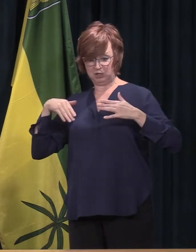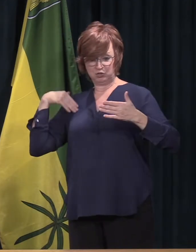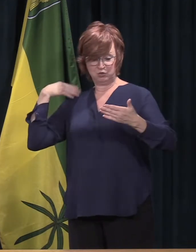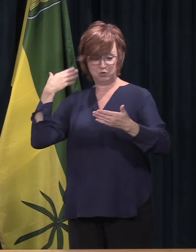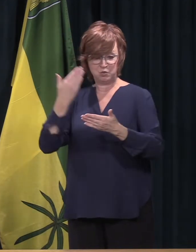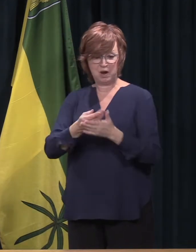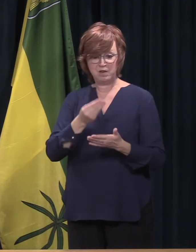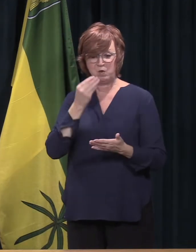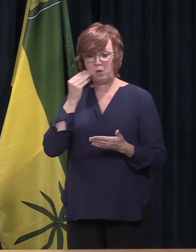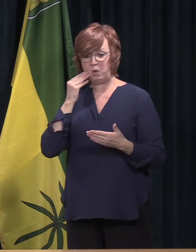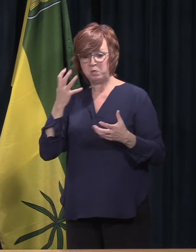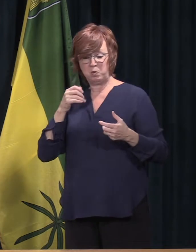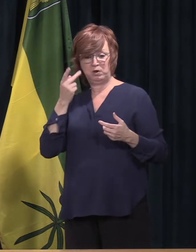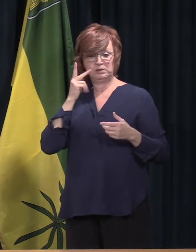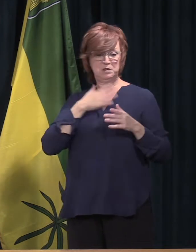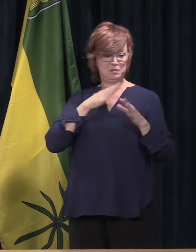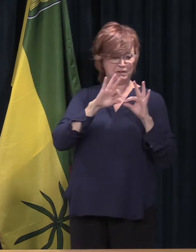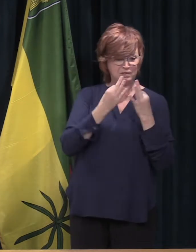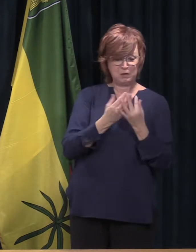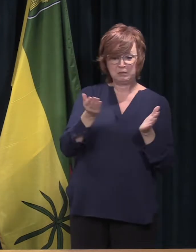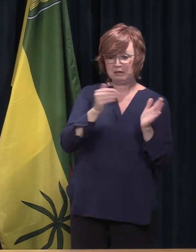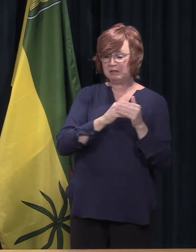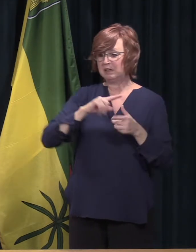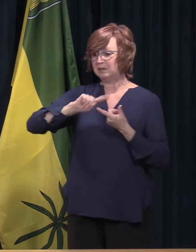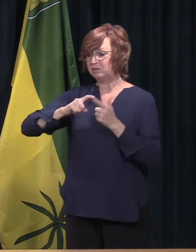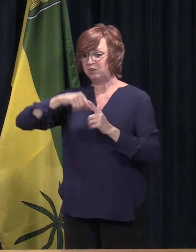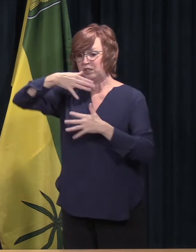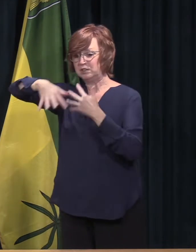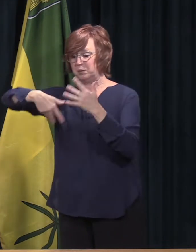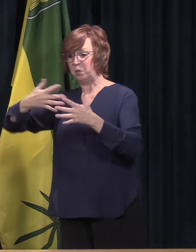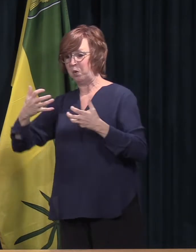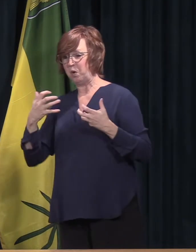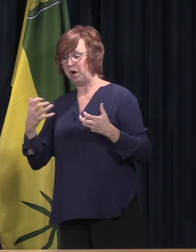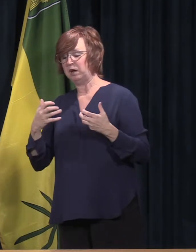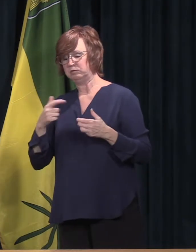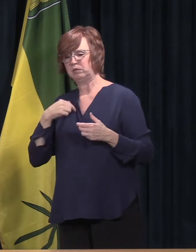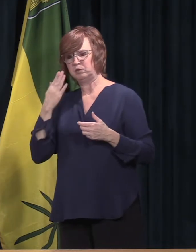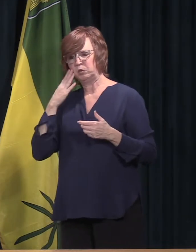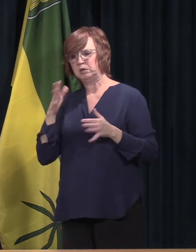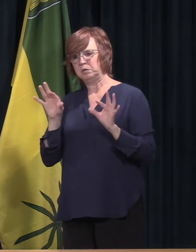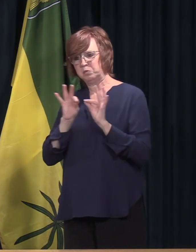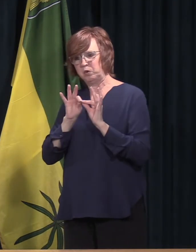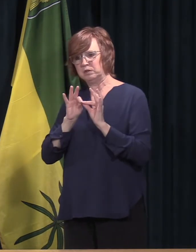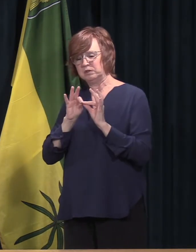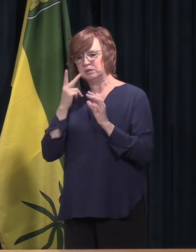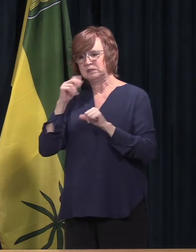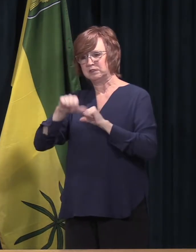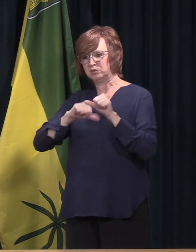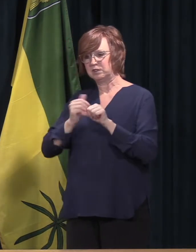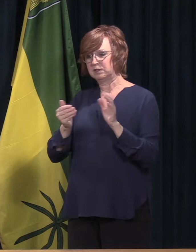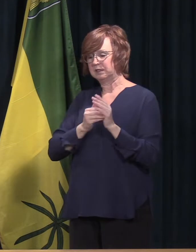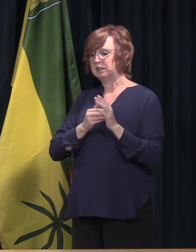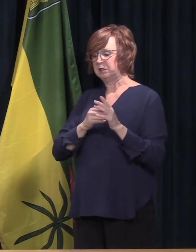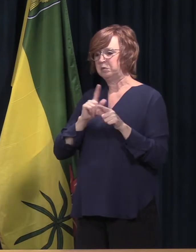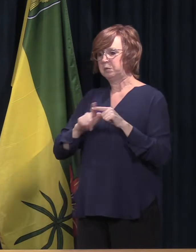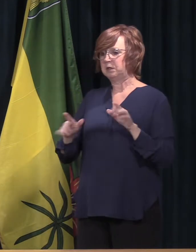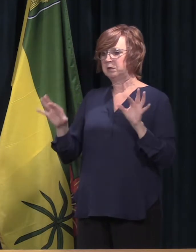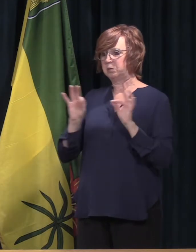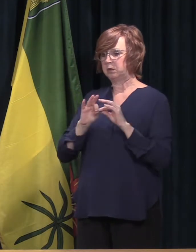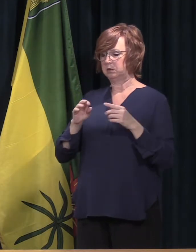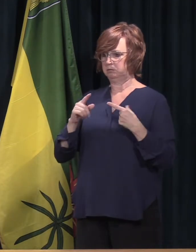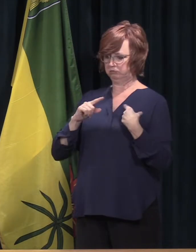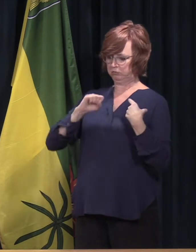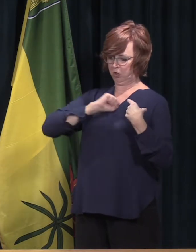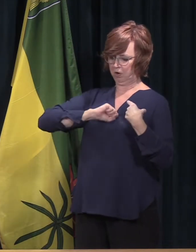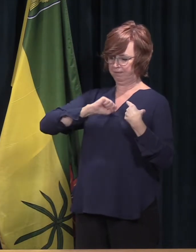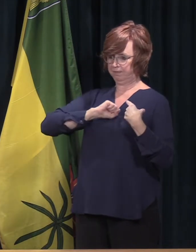other hand, we've also heard reports where, someone's coughing and then they're pestered about, do you have COVID, why are you coughing, why are you